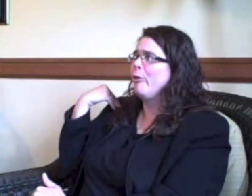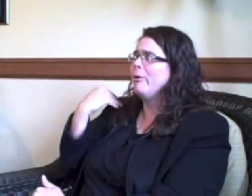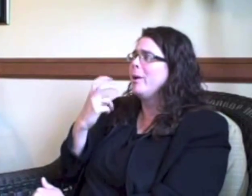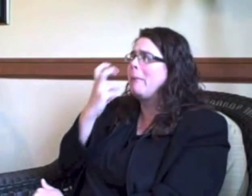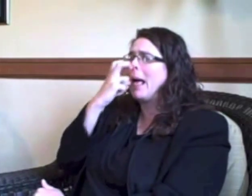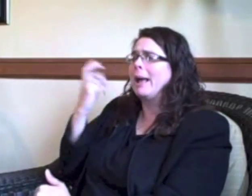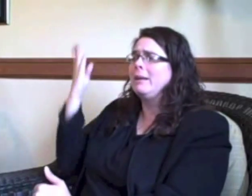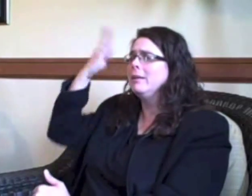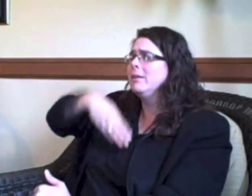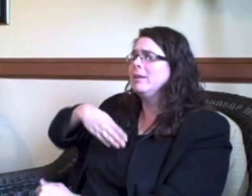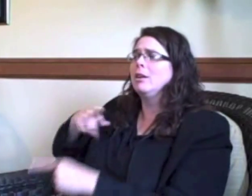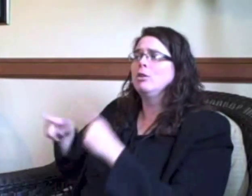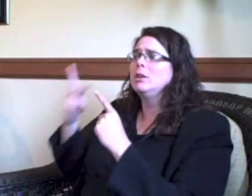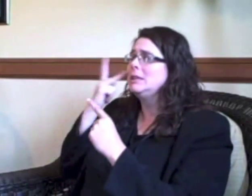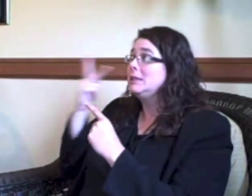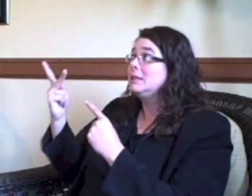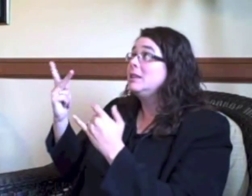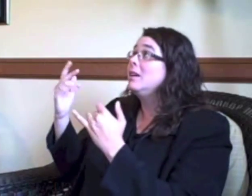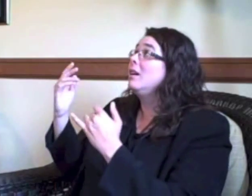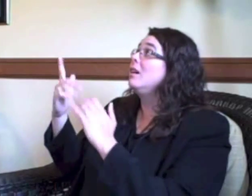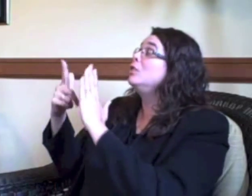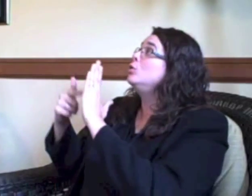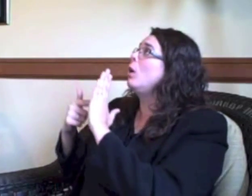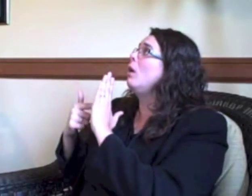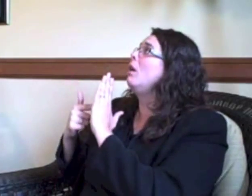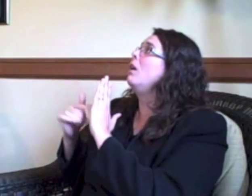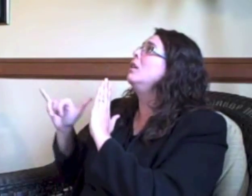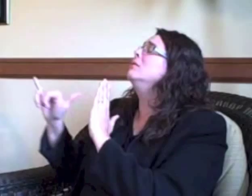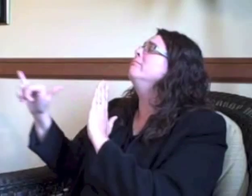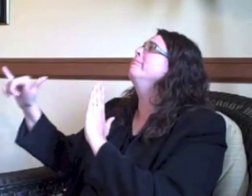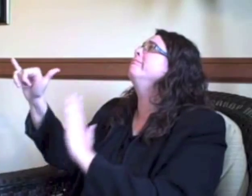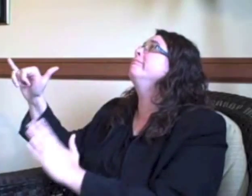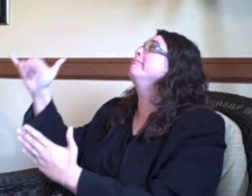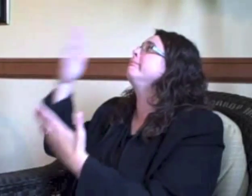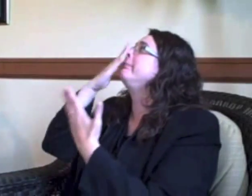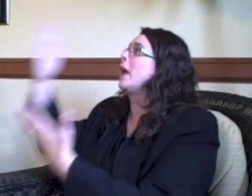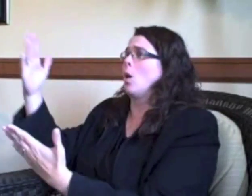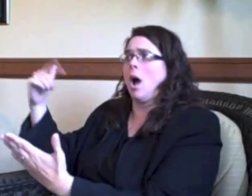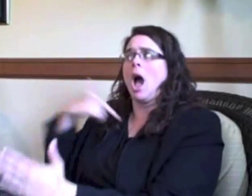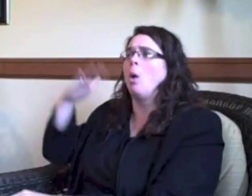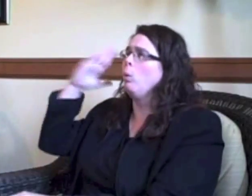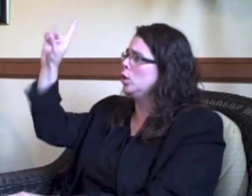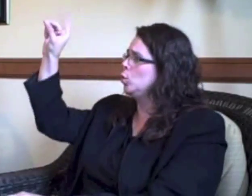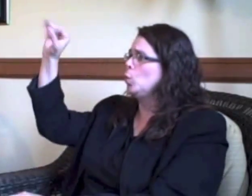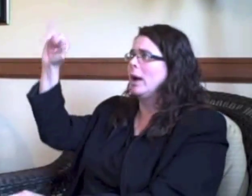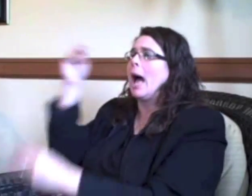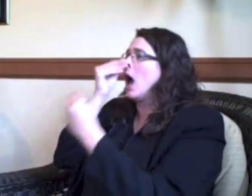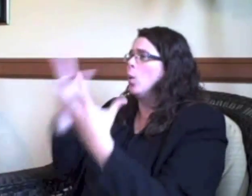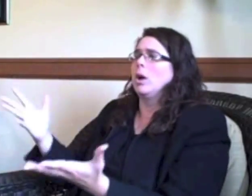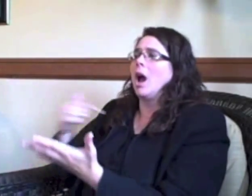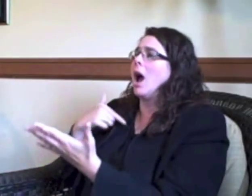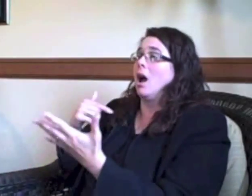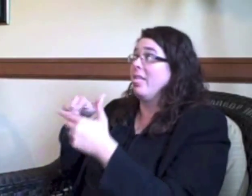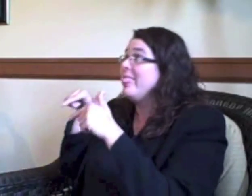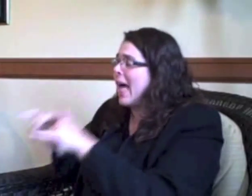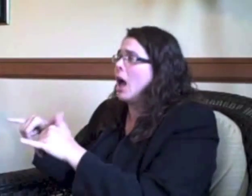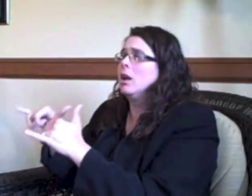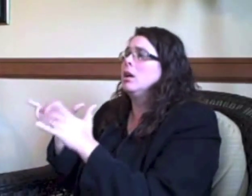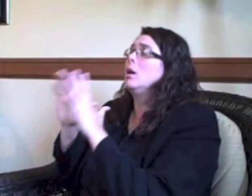for sure in my heart that that was it. I was no longer blind, and I could see what God was trying to show me. And I said, I will do it. I